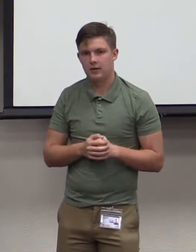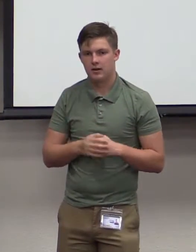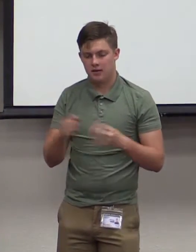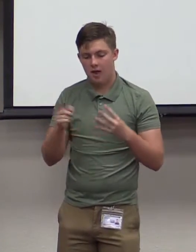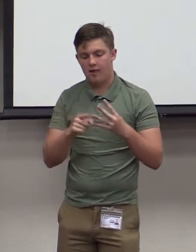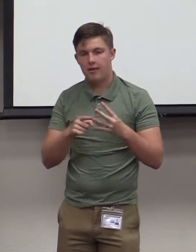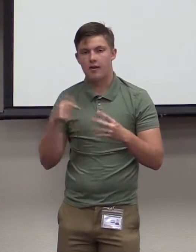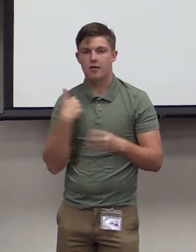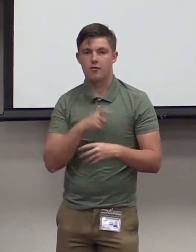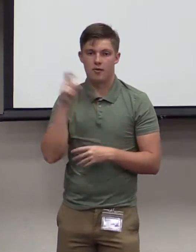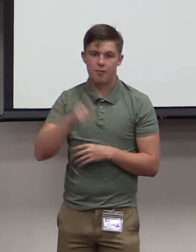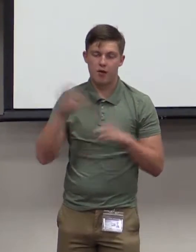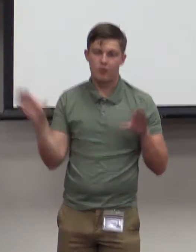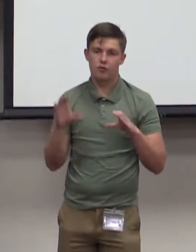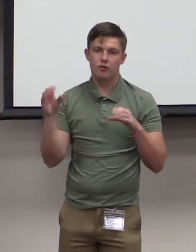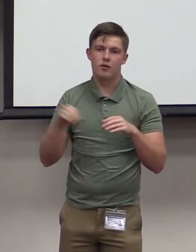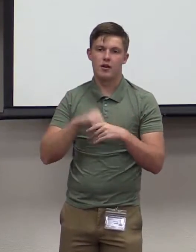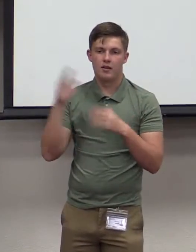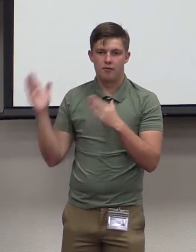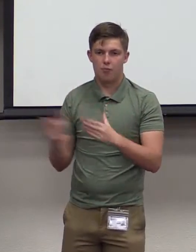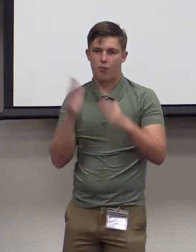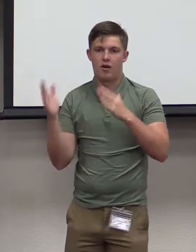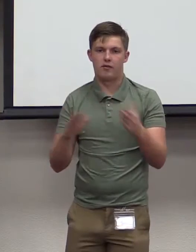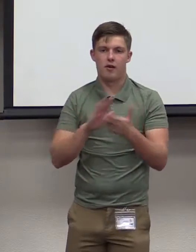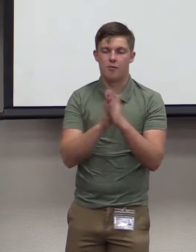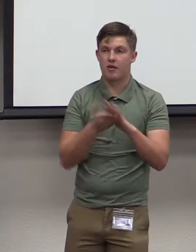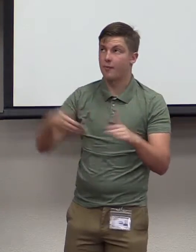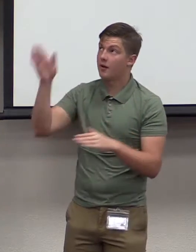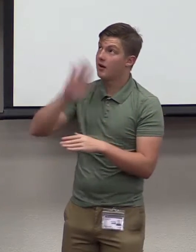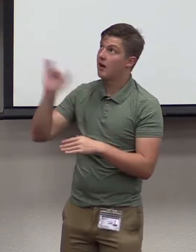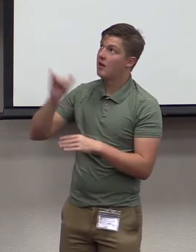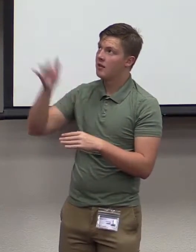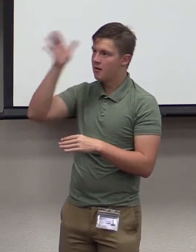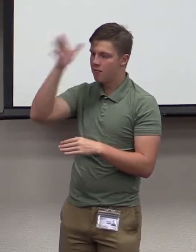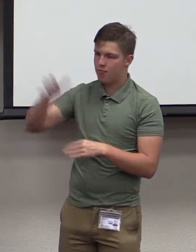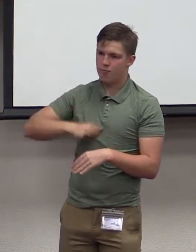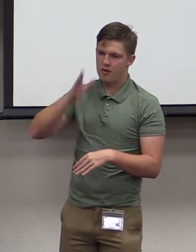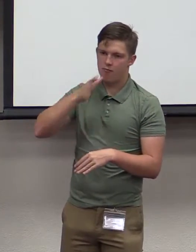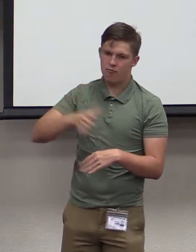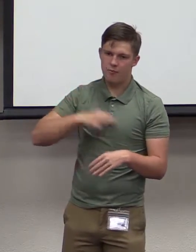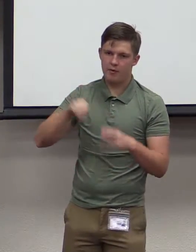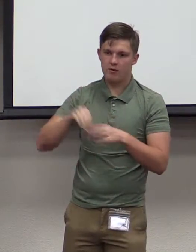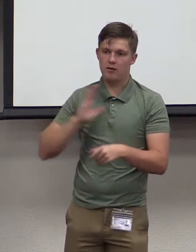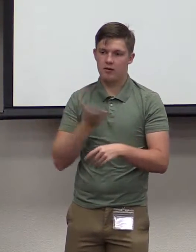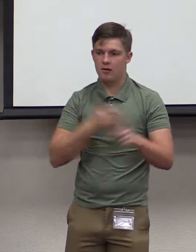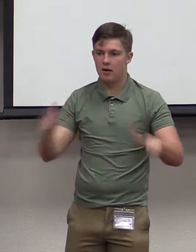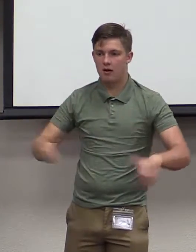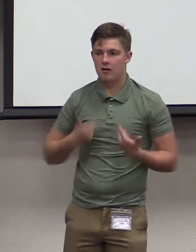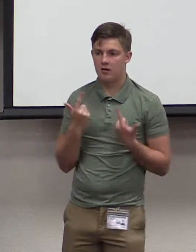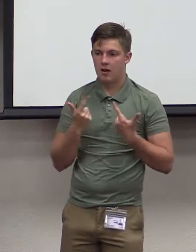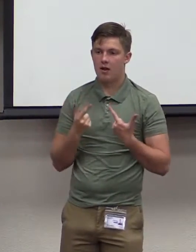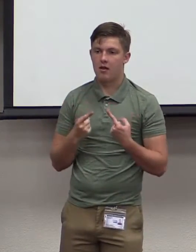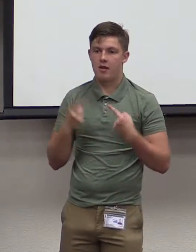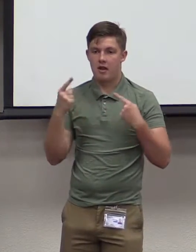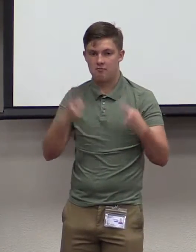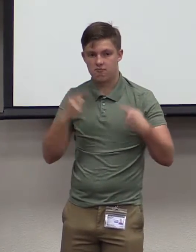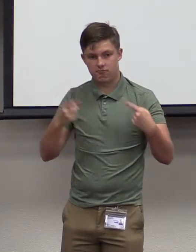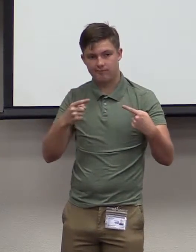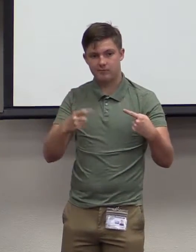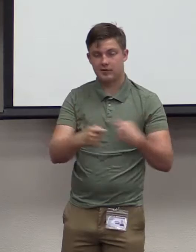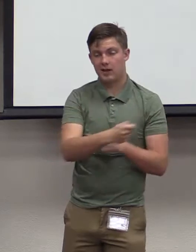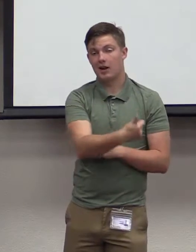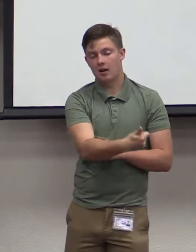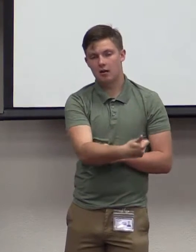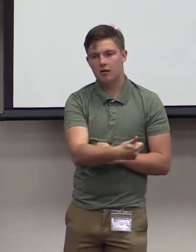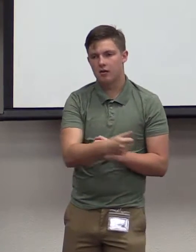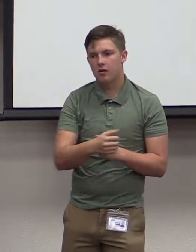we have to do in this process of becoming godly men and women in our lives and taking quarreling out of our lives is we